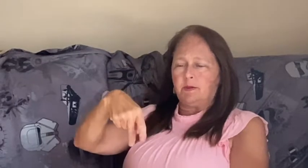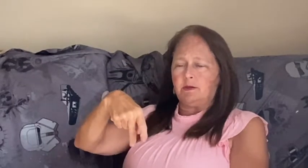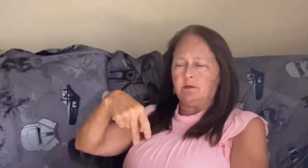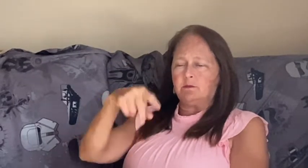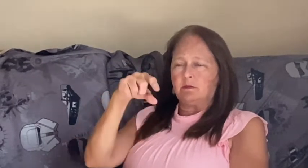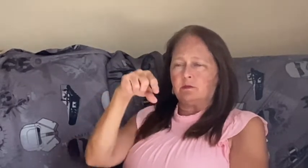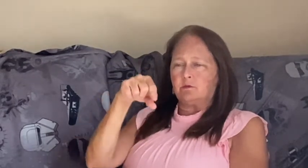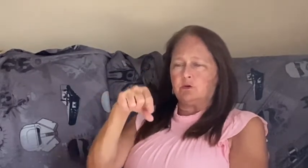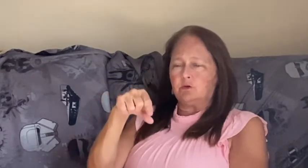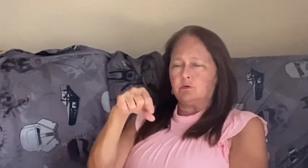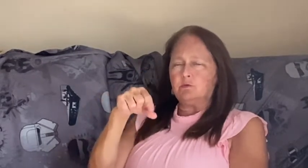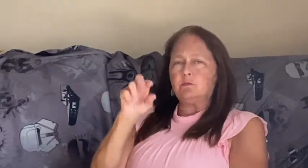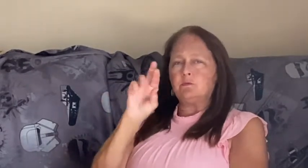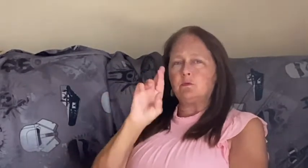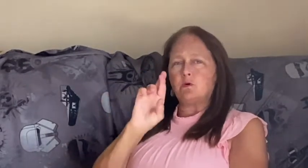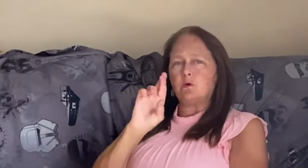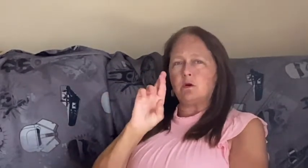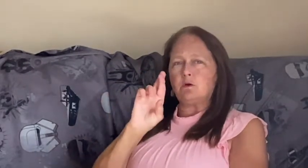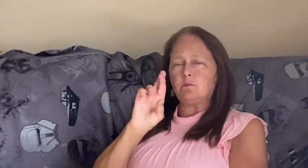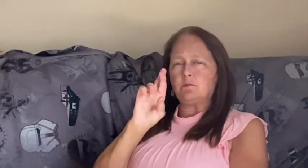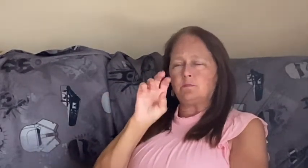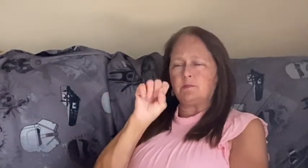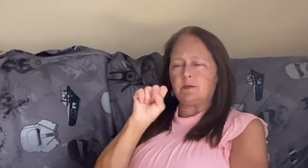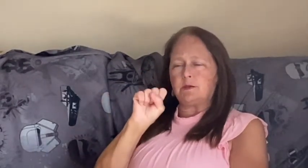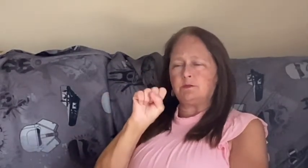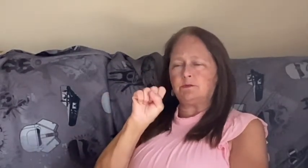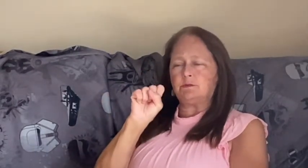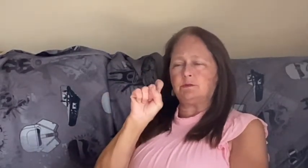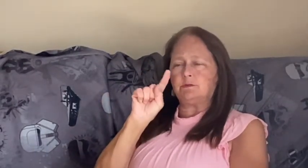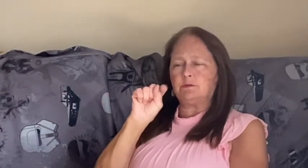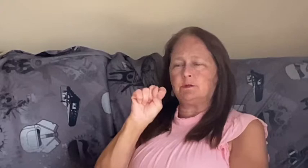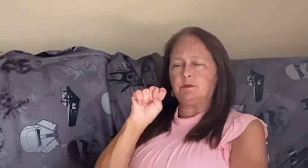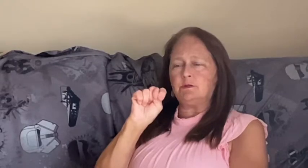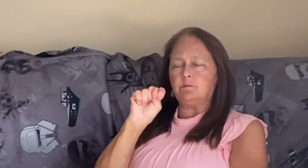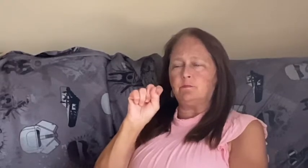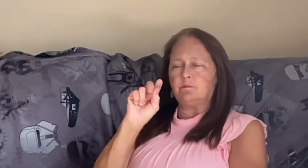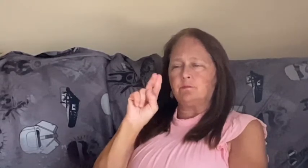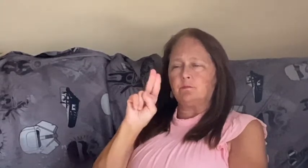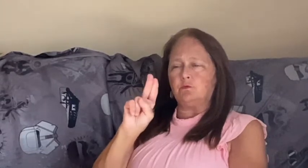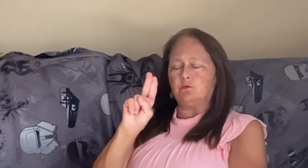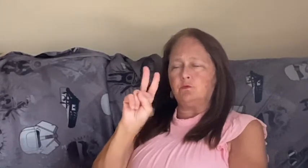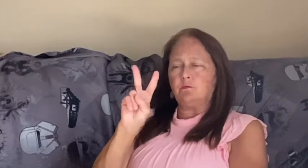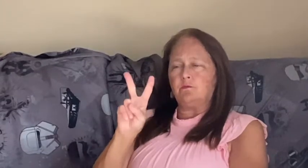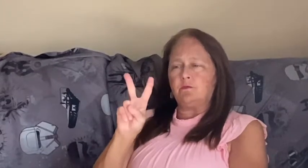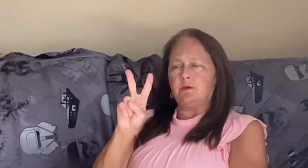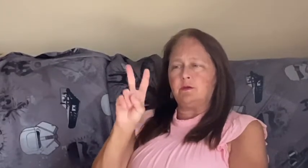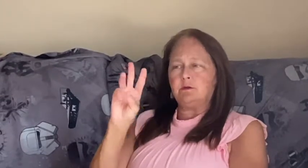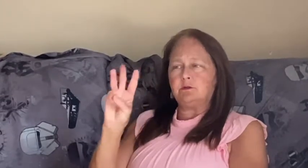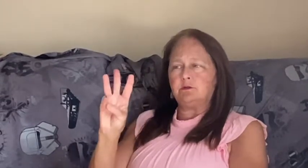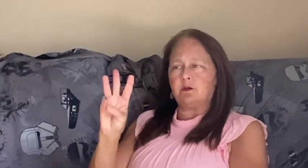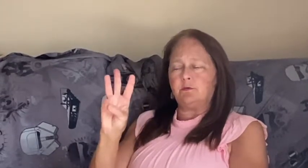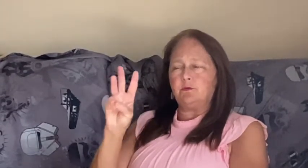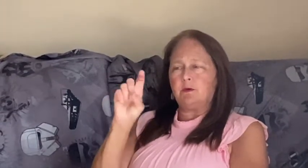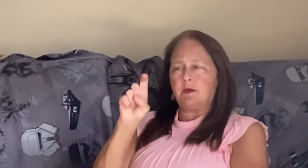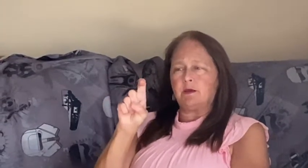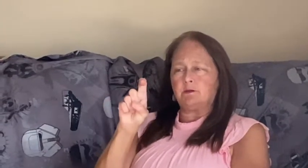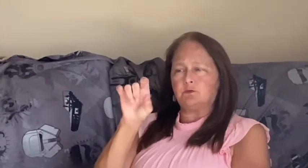P, Q, R, S, T, U, V, W, X,